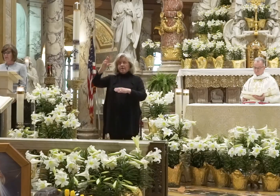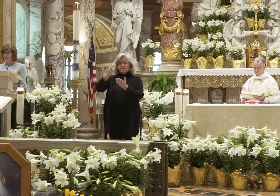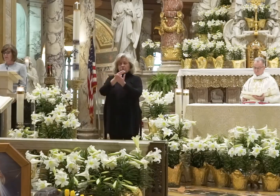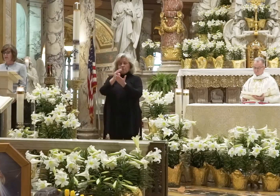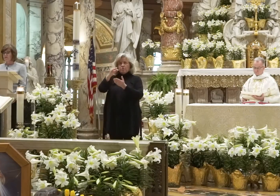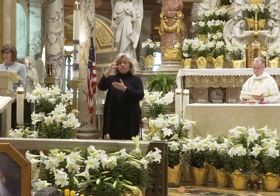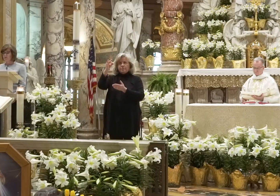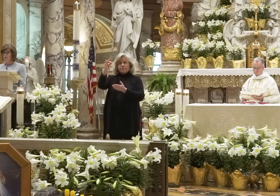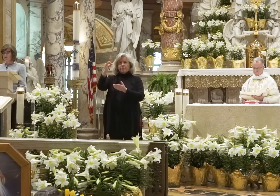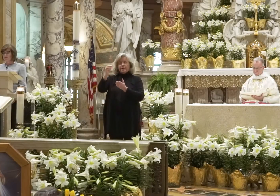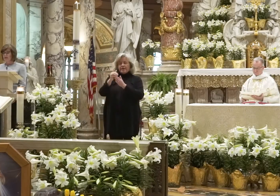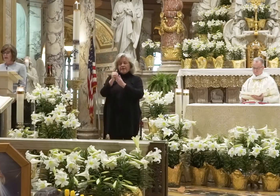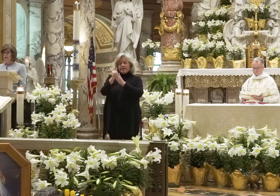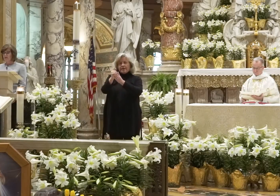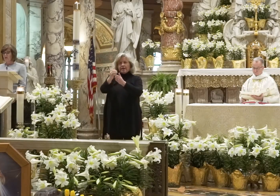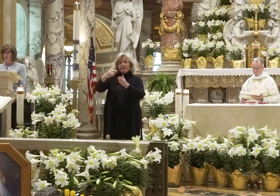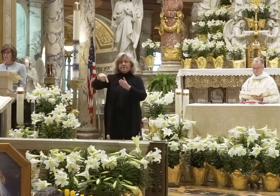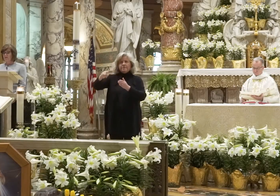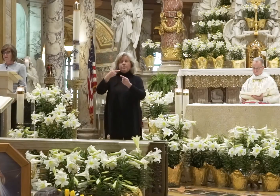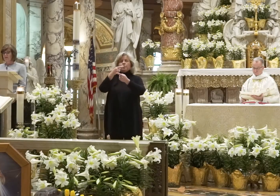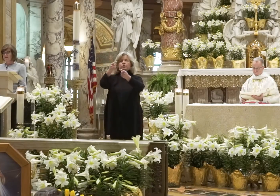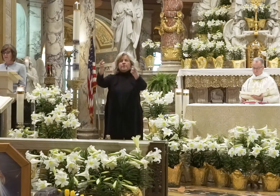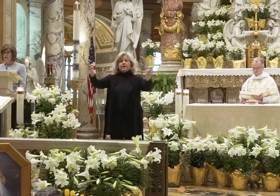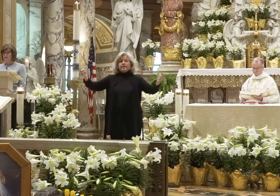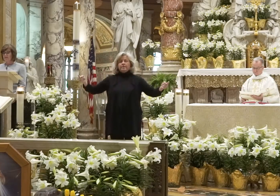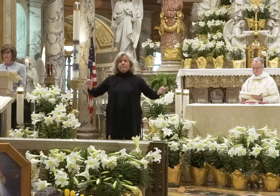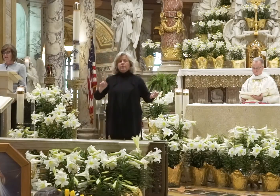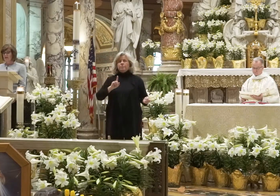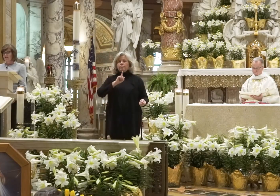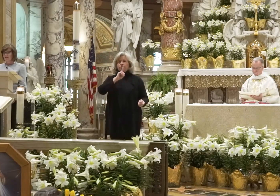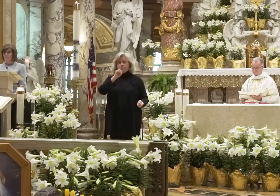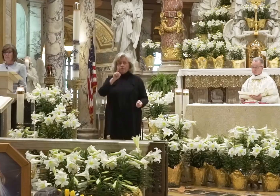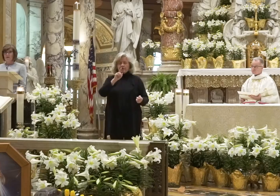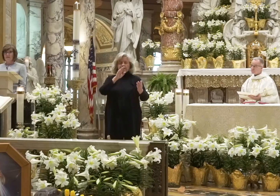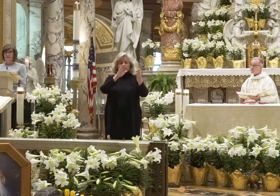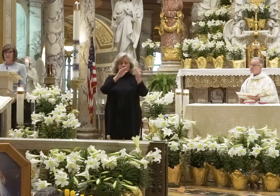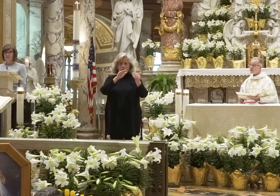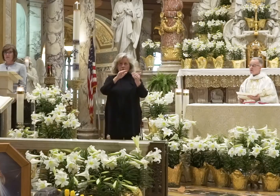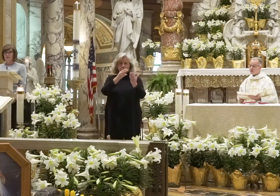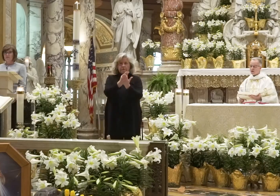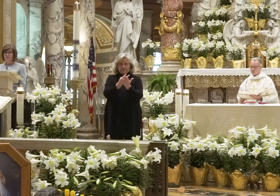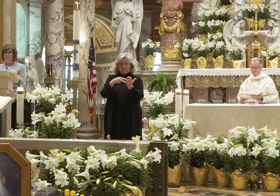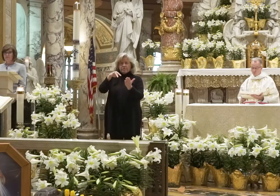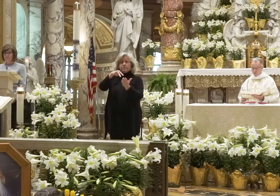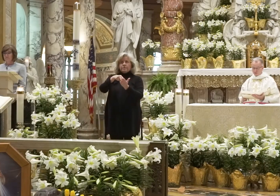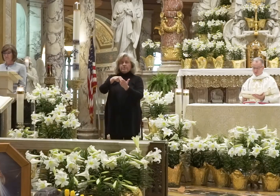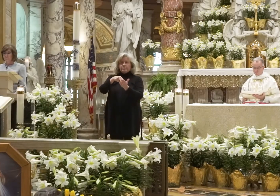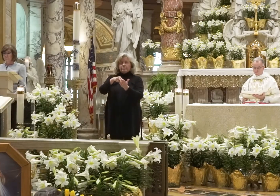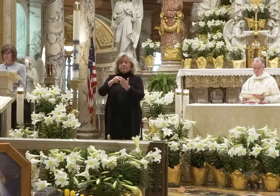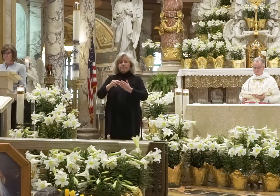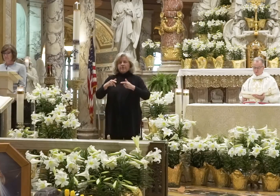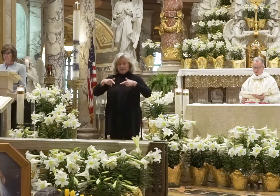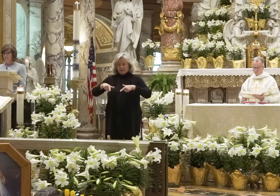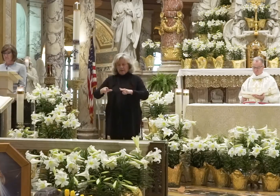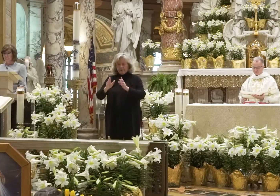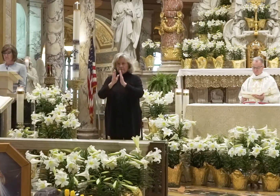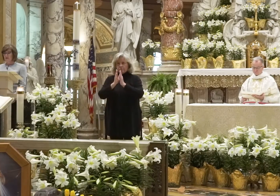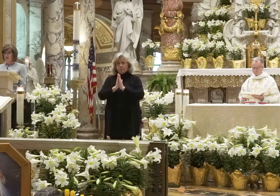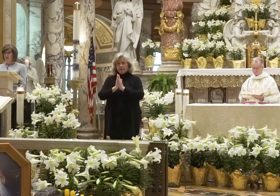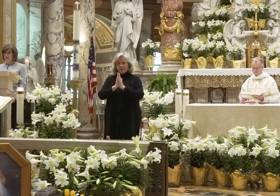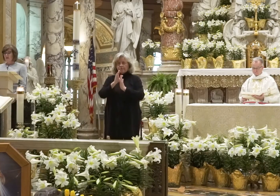in proclaiming the truth and the hope of the resurrection. Let us pray to the Lord. Lord, hear our